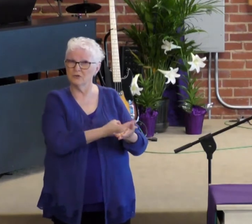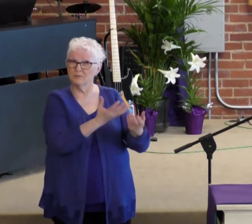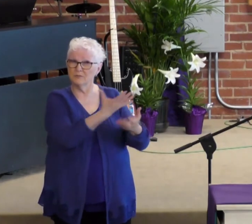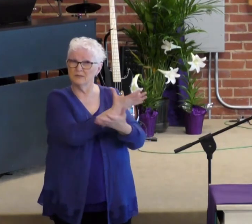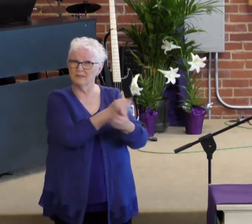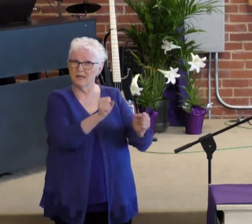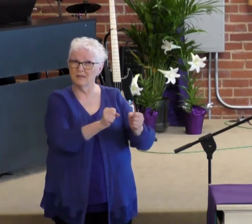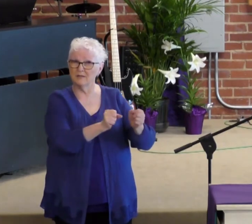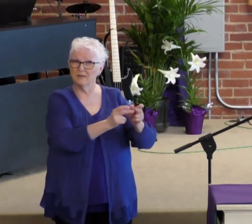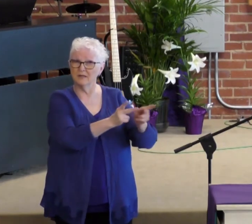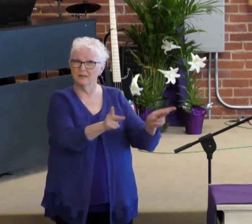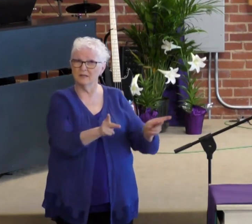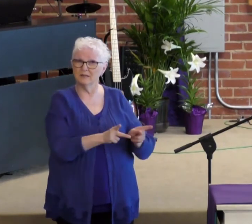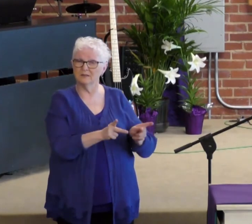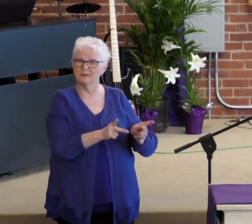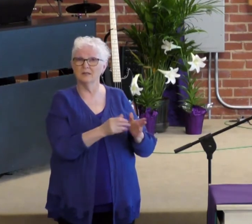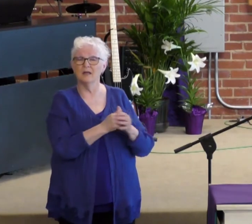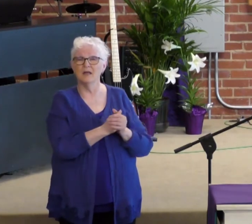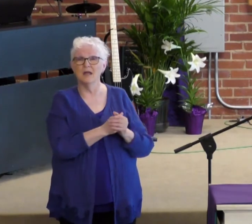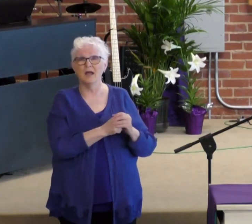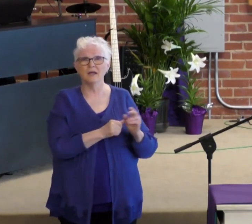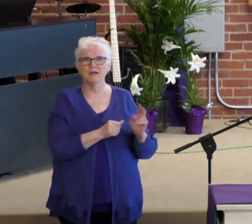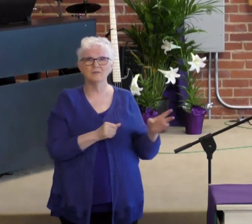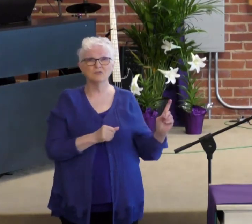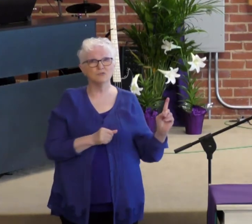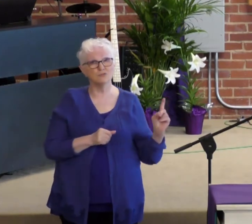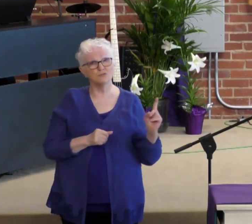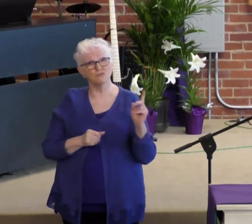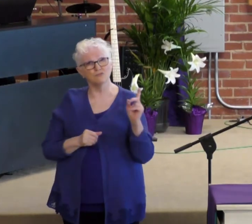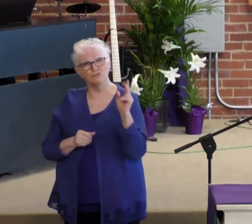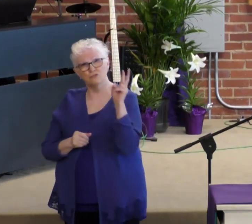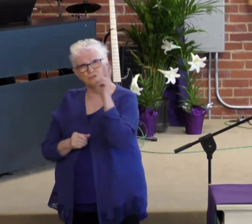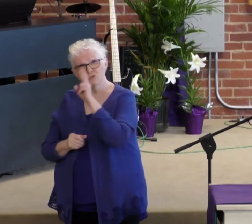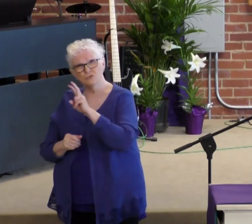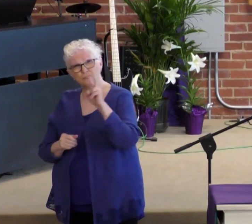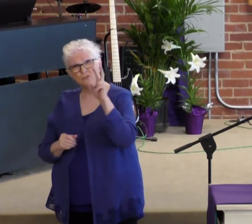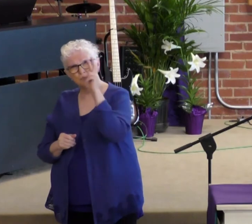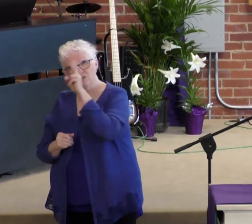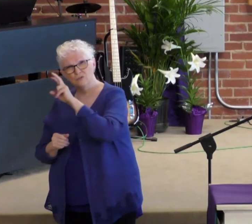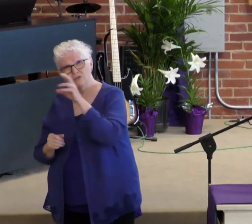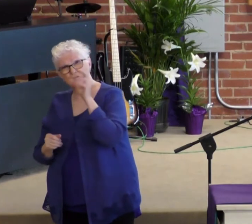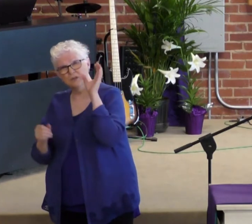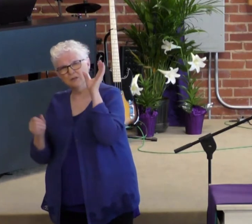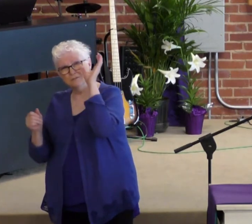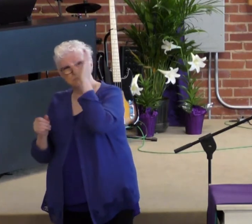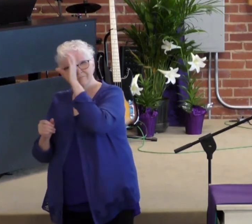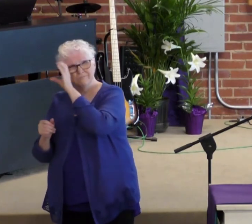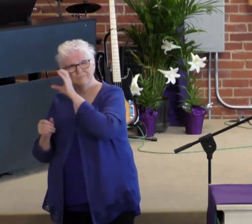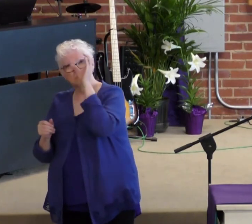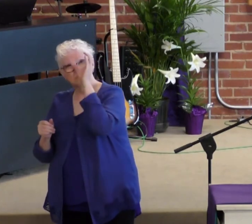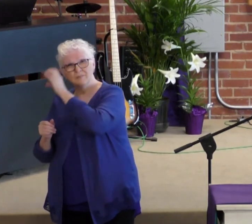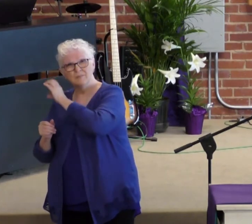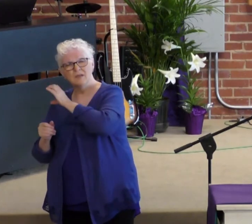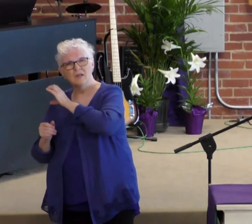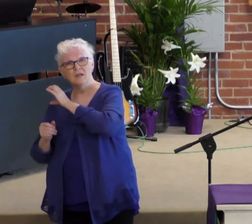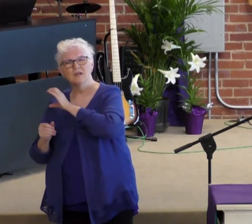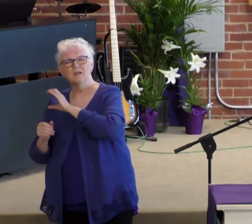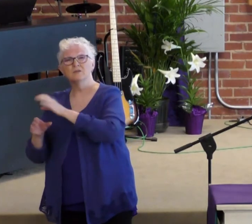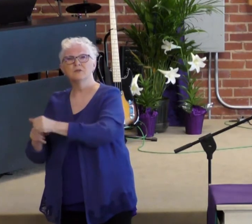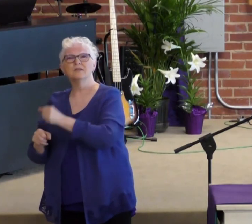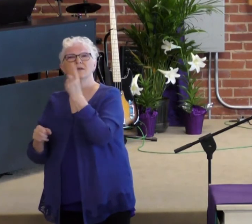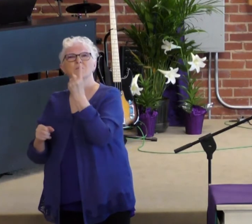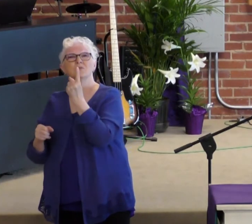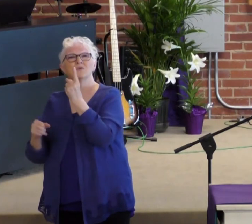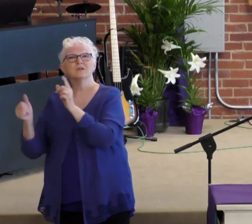search until he finds that one who has been lost and separated from the rest of the